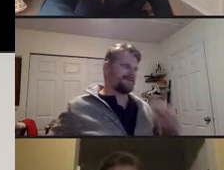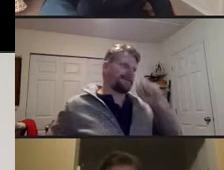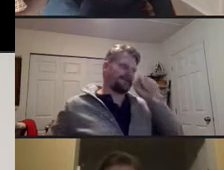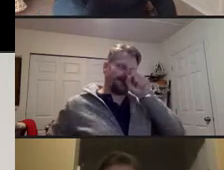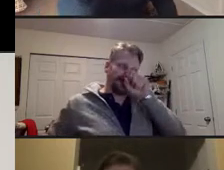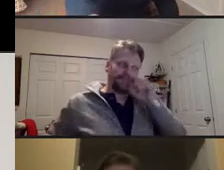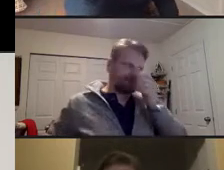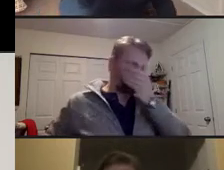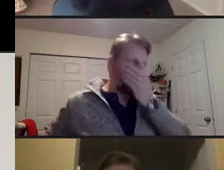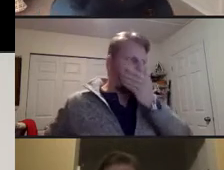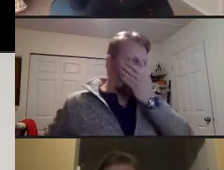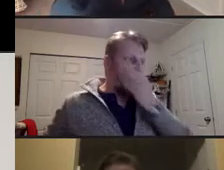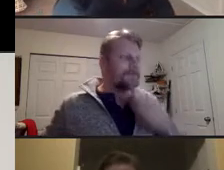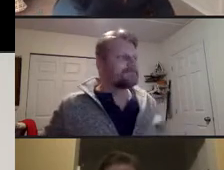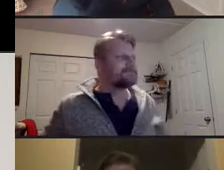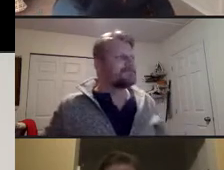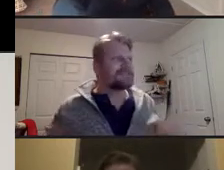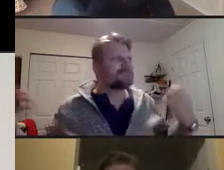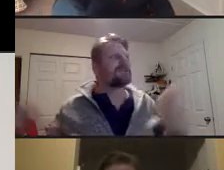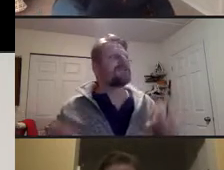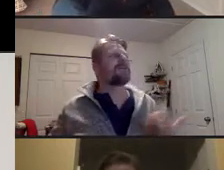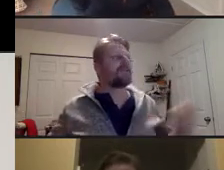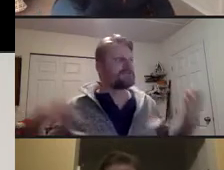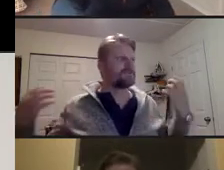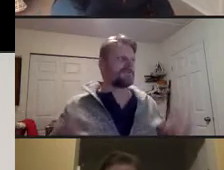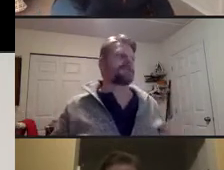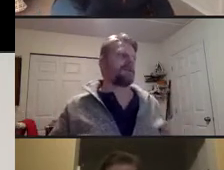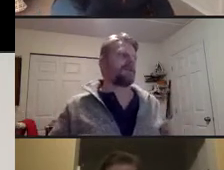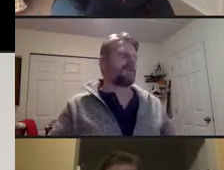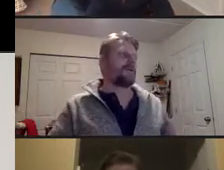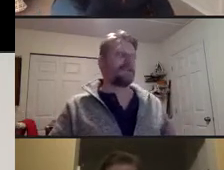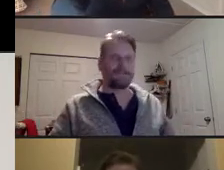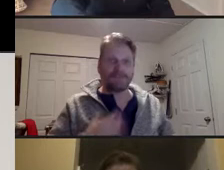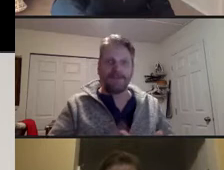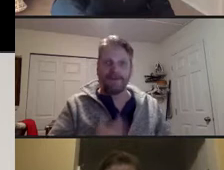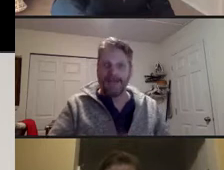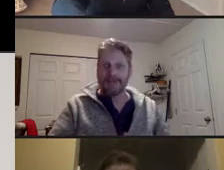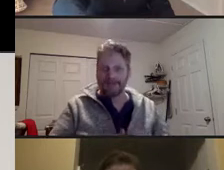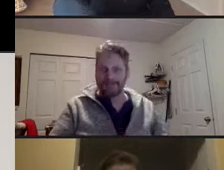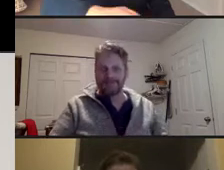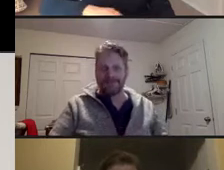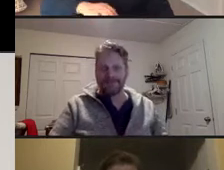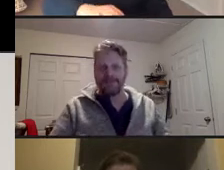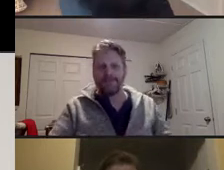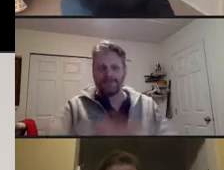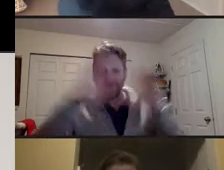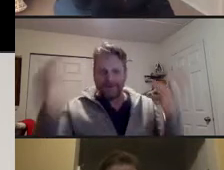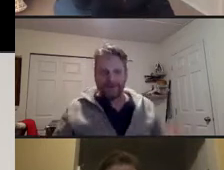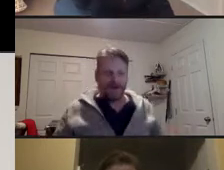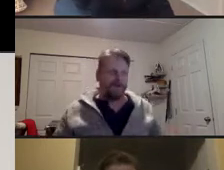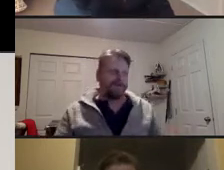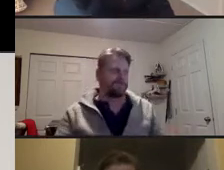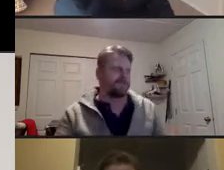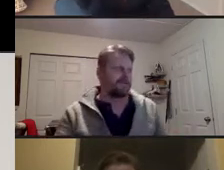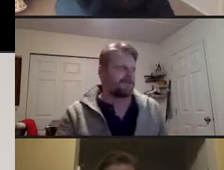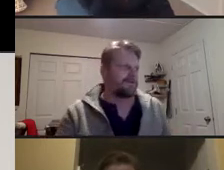so good. So we're going to learn. Isn't it funny? You think all these groups would get together and go, hey, let's just have one language, and then we'll figure out